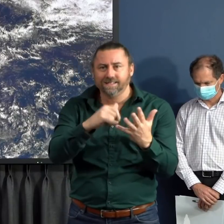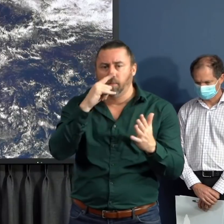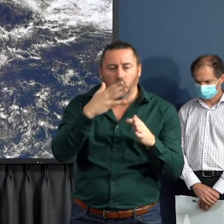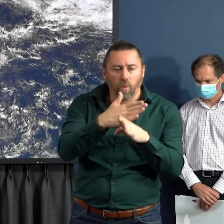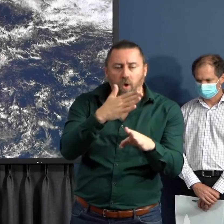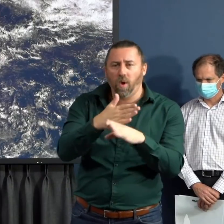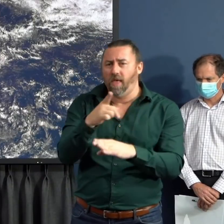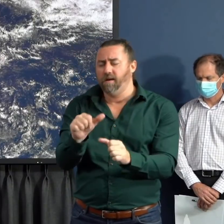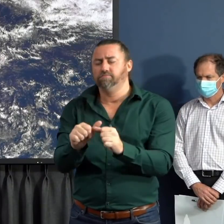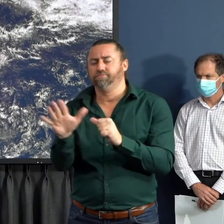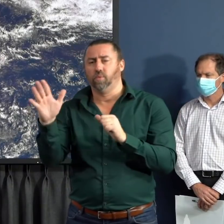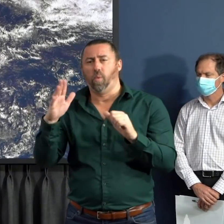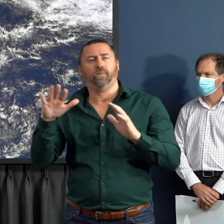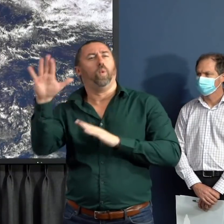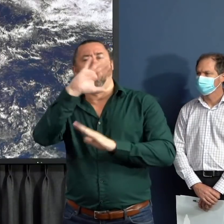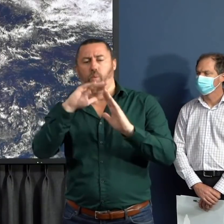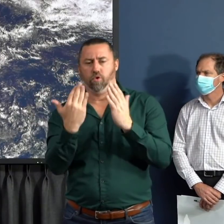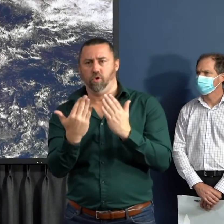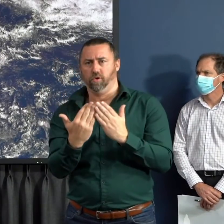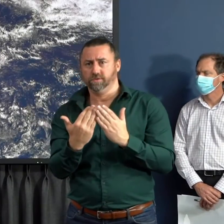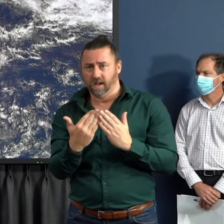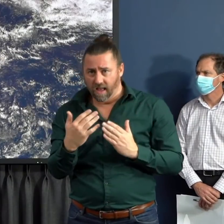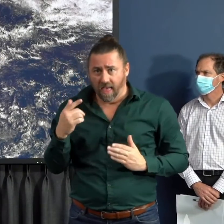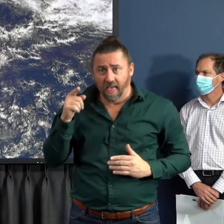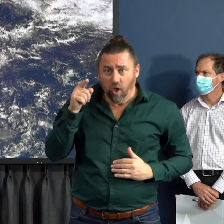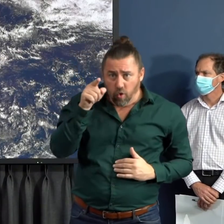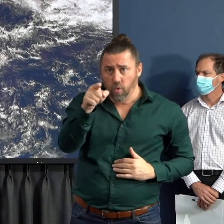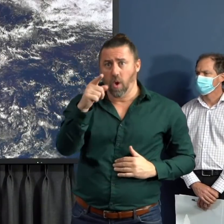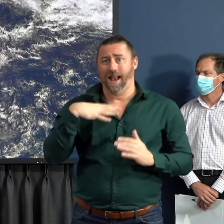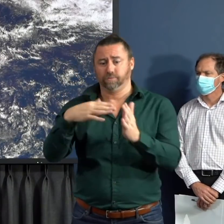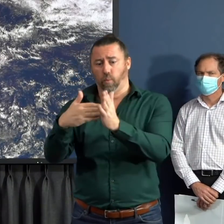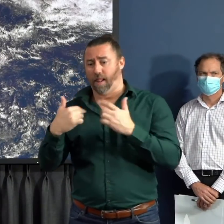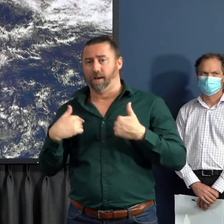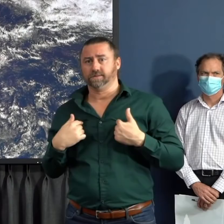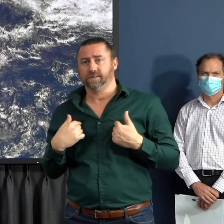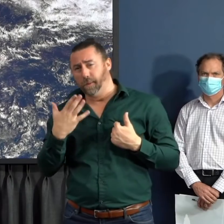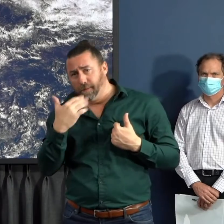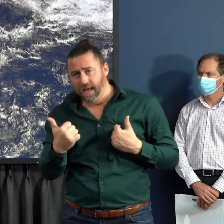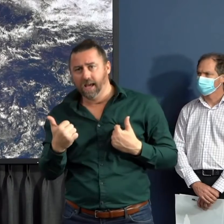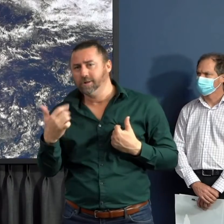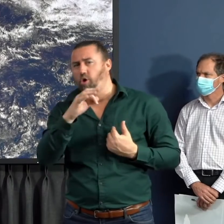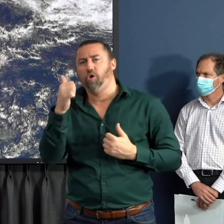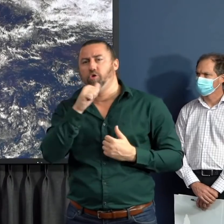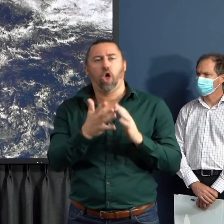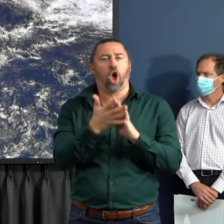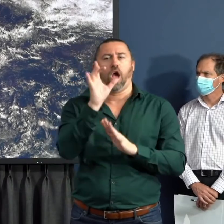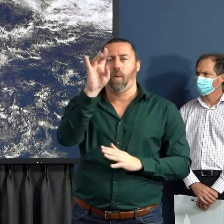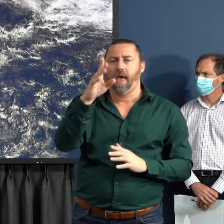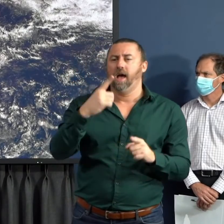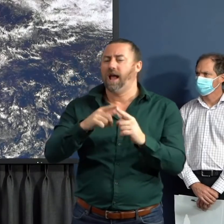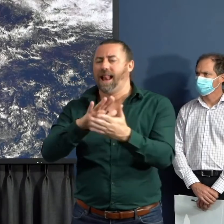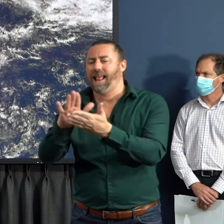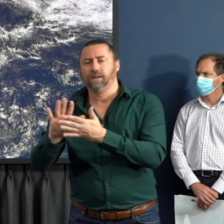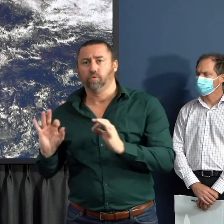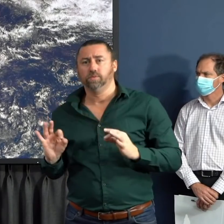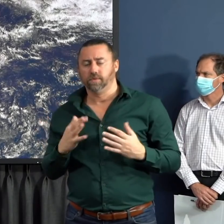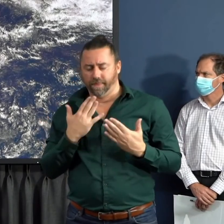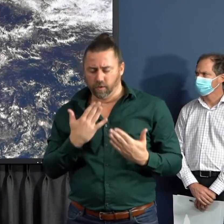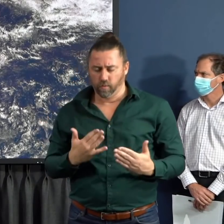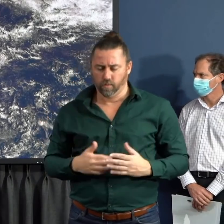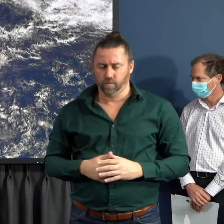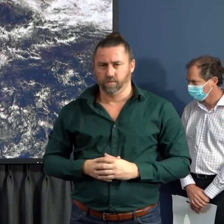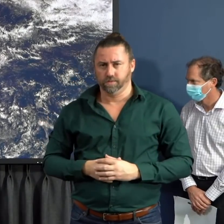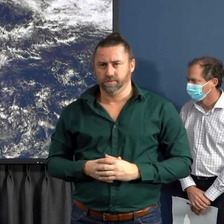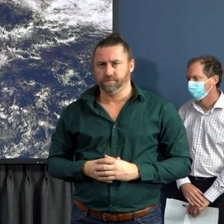in the world. We will get through this, but now is not the time to be out and about, and now is not the time to start cleaning up. Thank you.